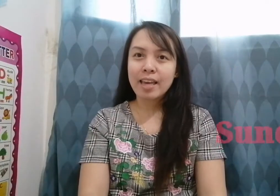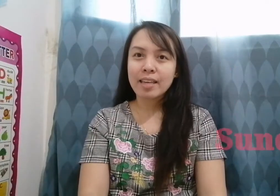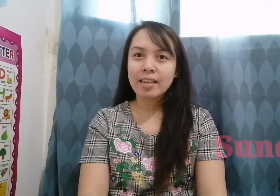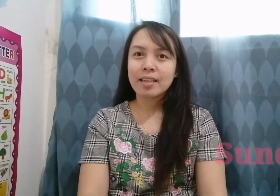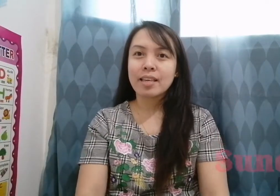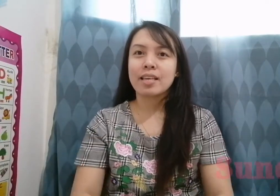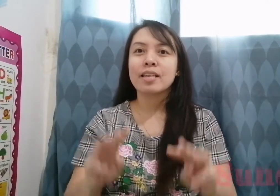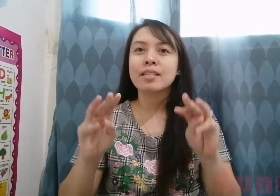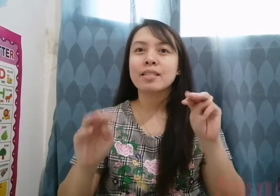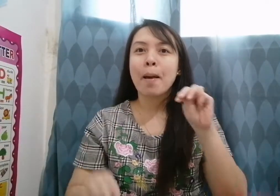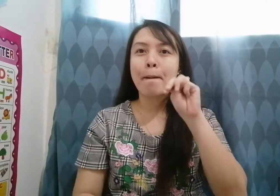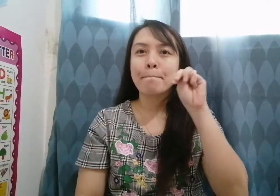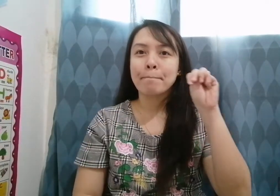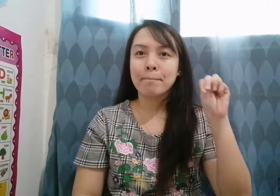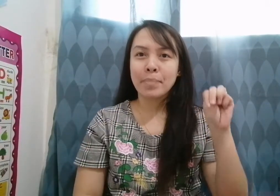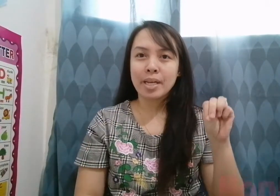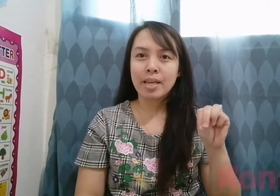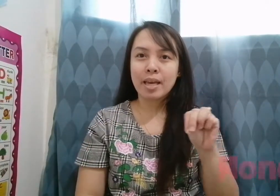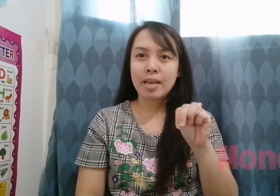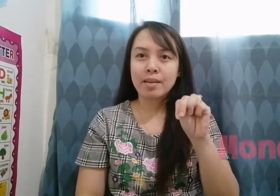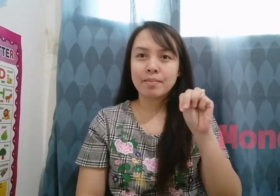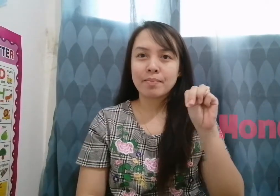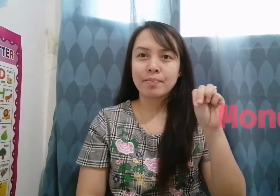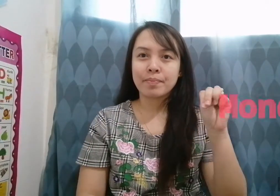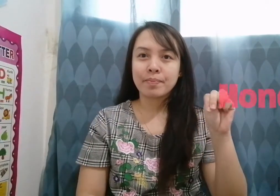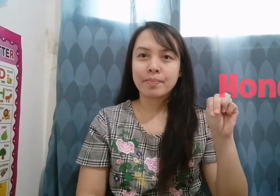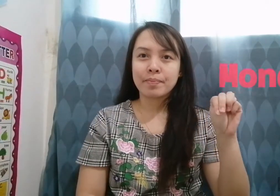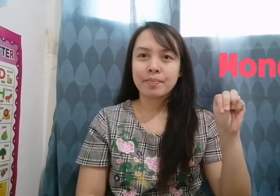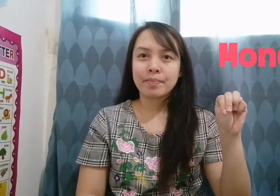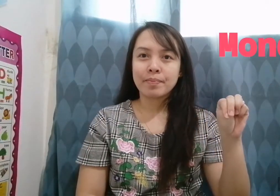Al-Ithnai is Monday.